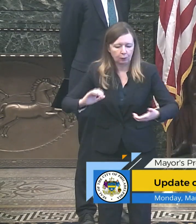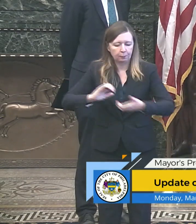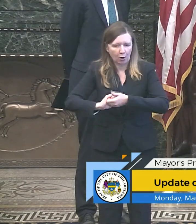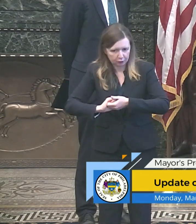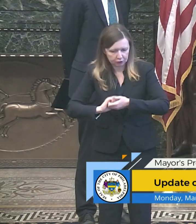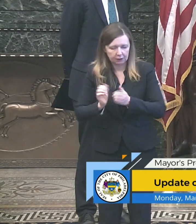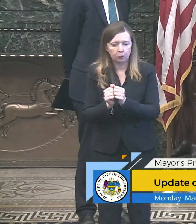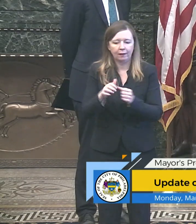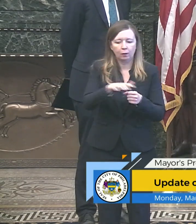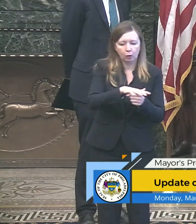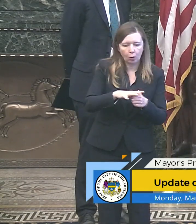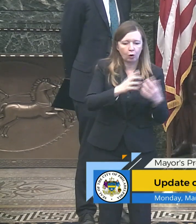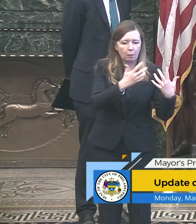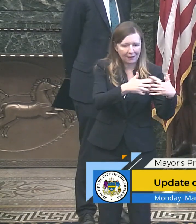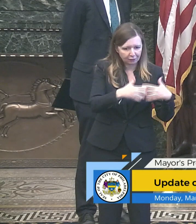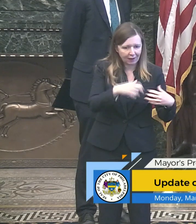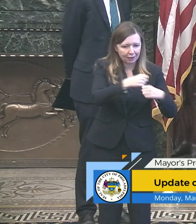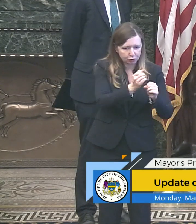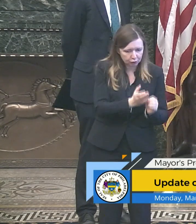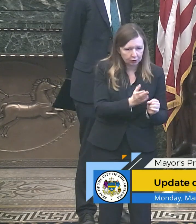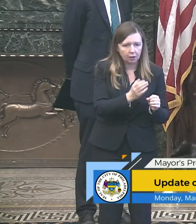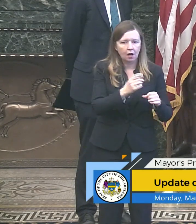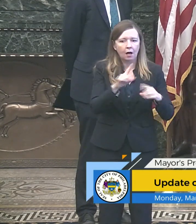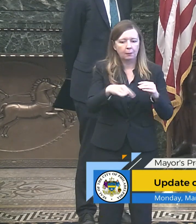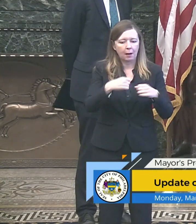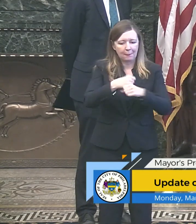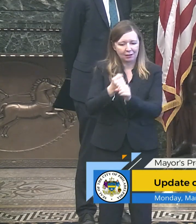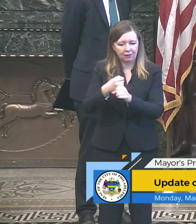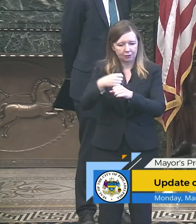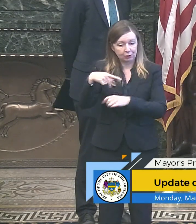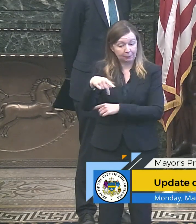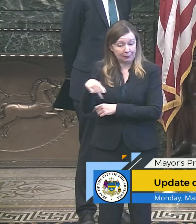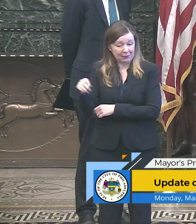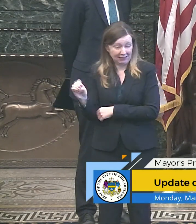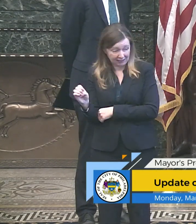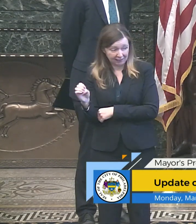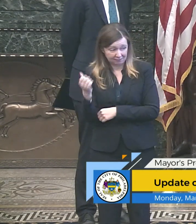with a local manufacturer about manufacturing PPE?